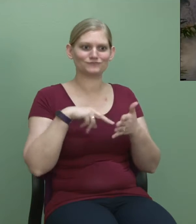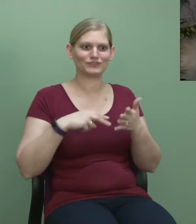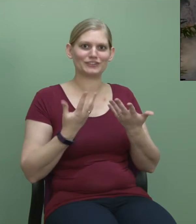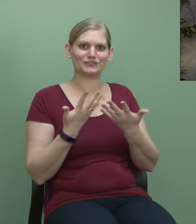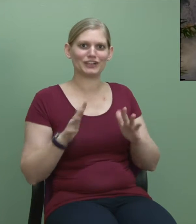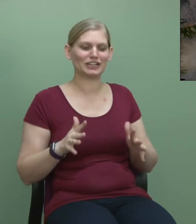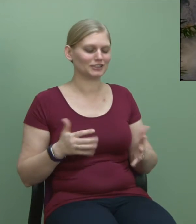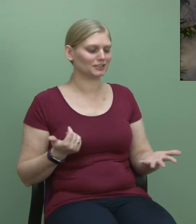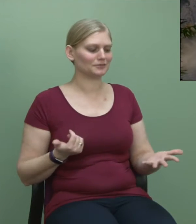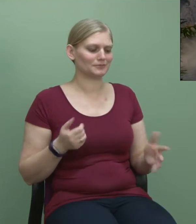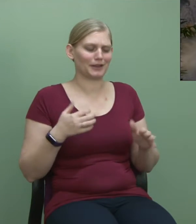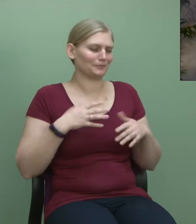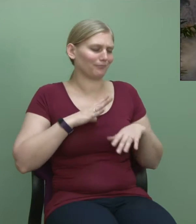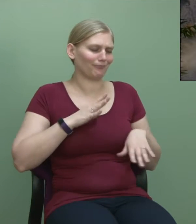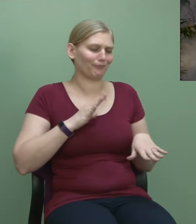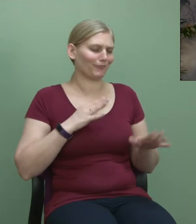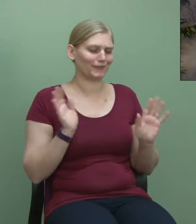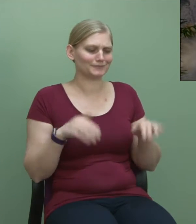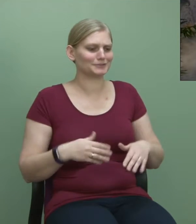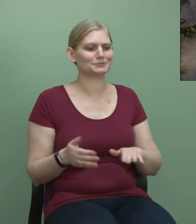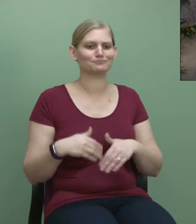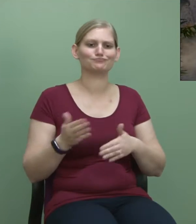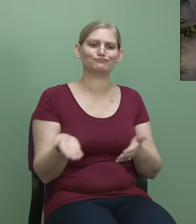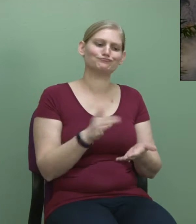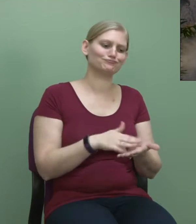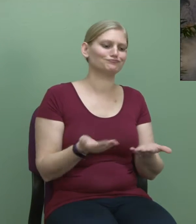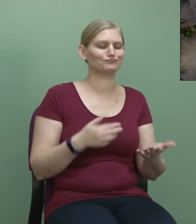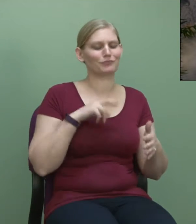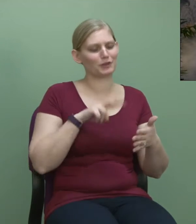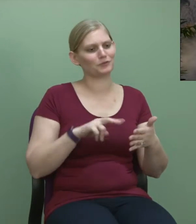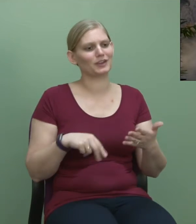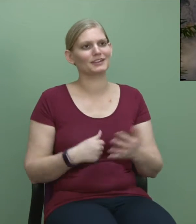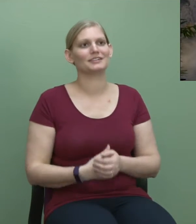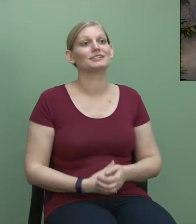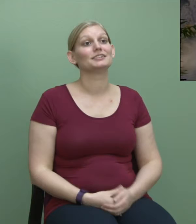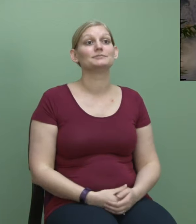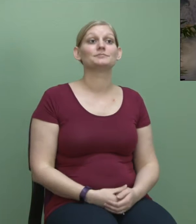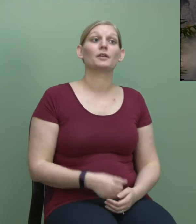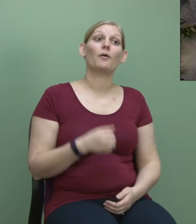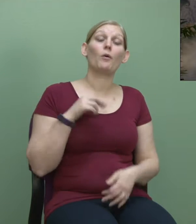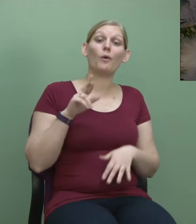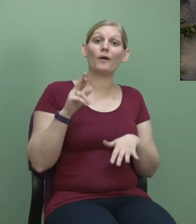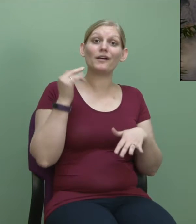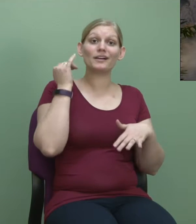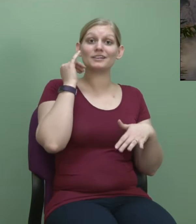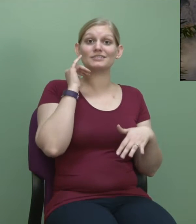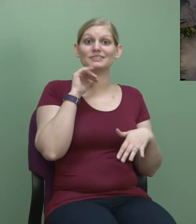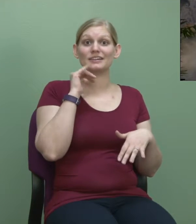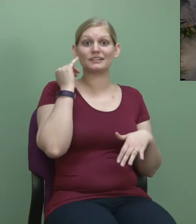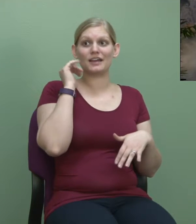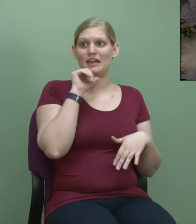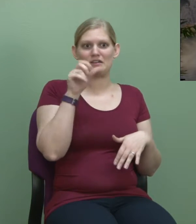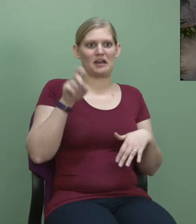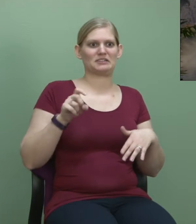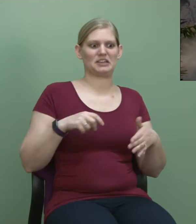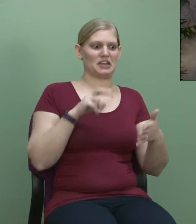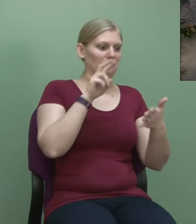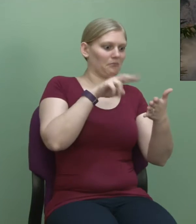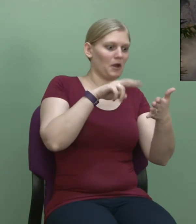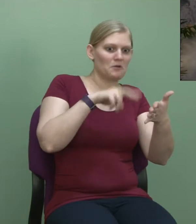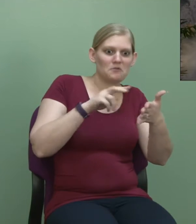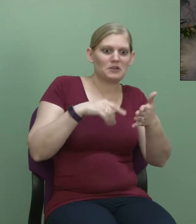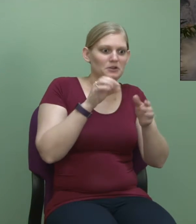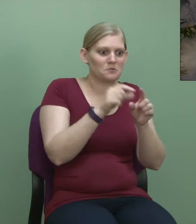together. Another thing you can do, instead of just reading the story to them word for word, you can just talk about the pictures that you see